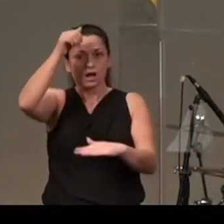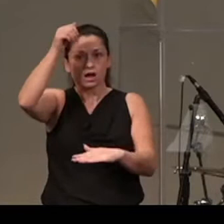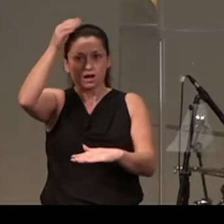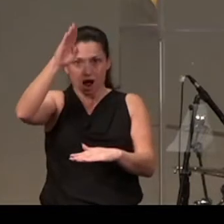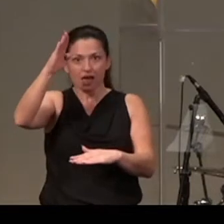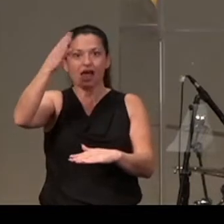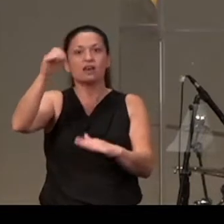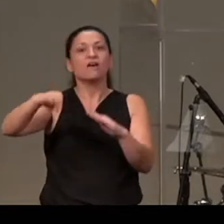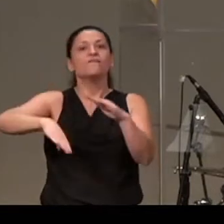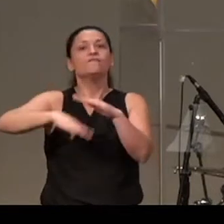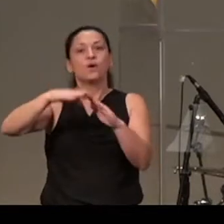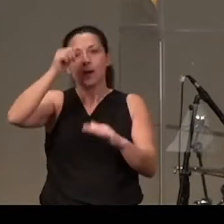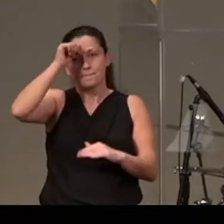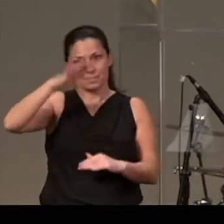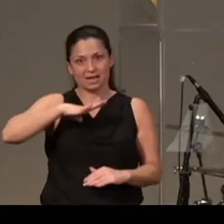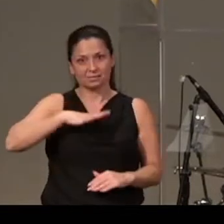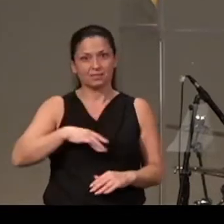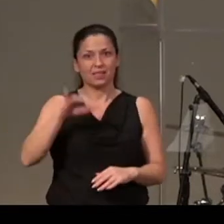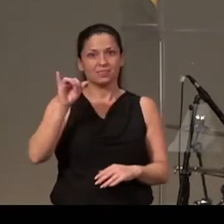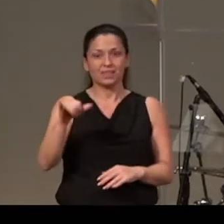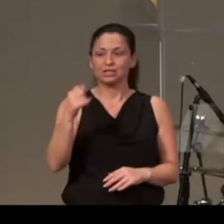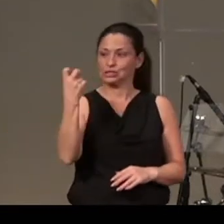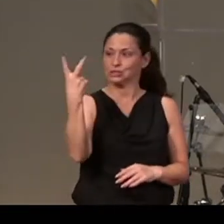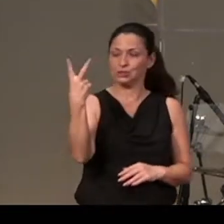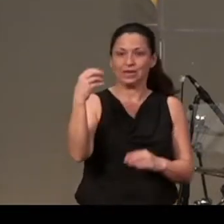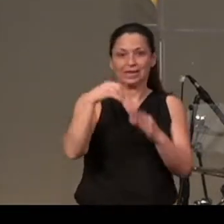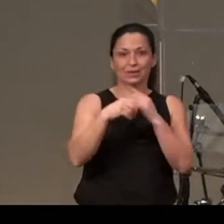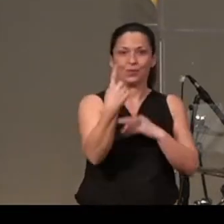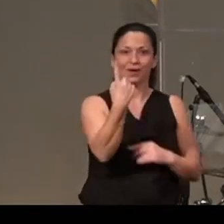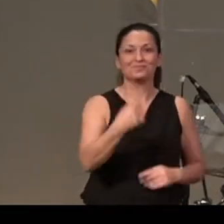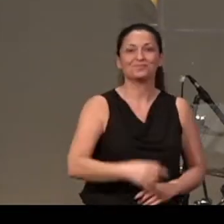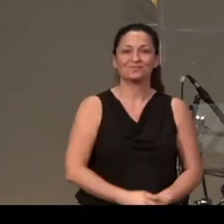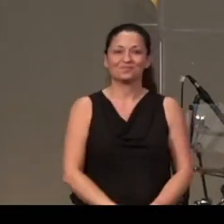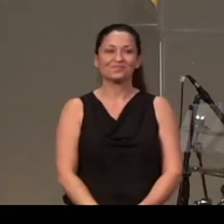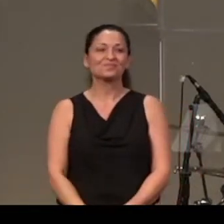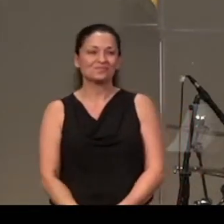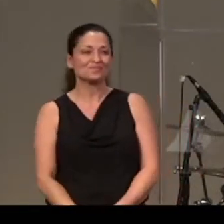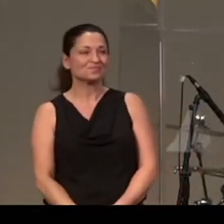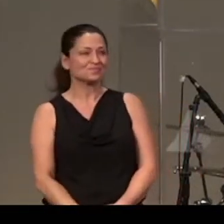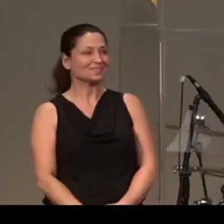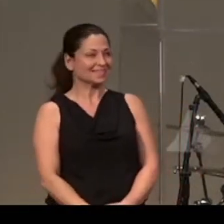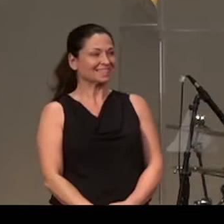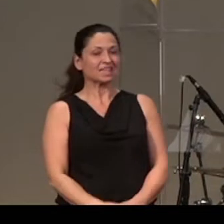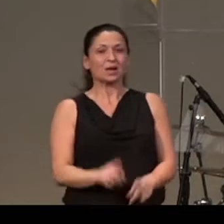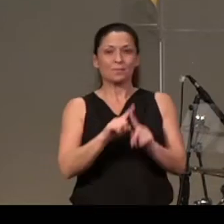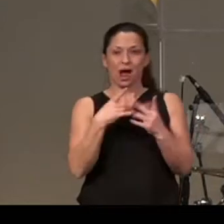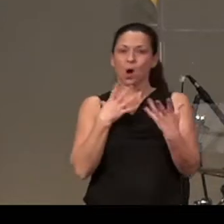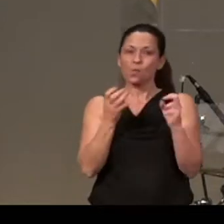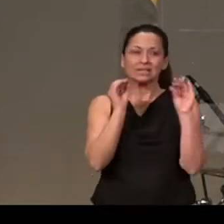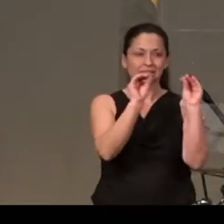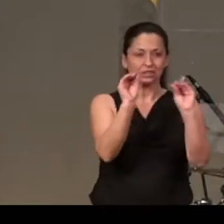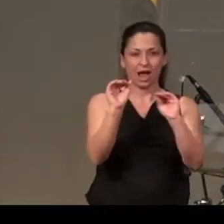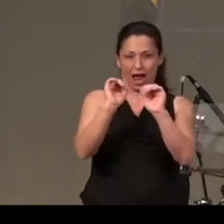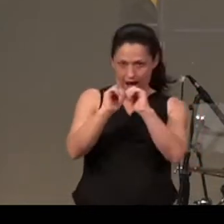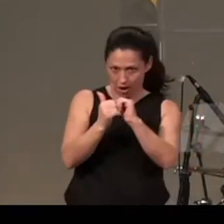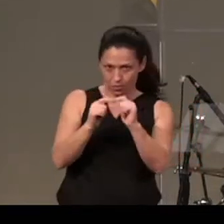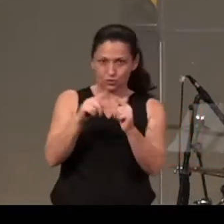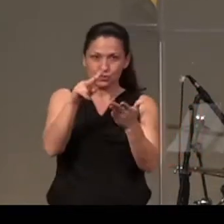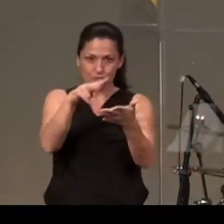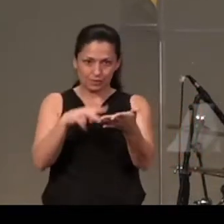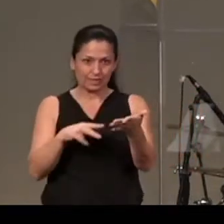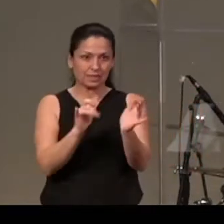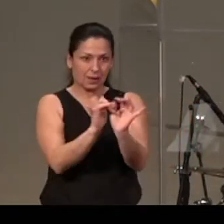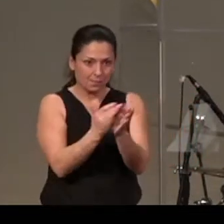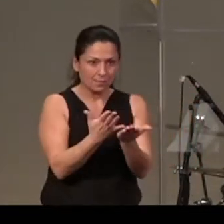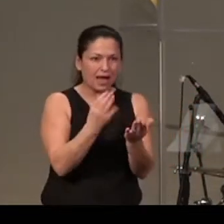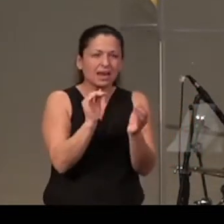one person. That's what we're going to unpack. But I want to teach you how to read the Bible and how to interpret the Bible.